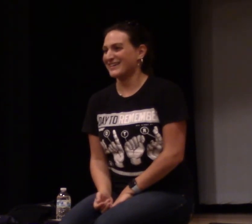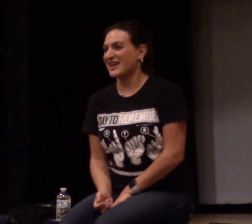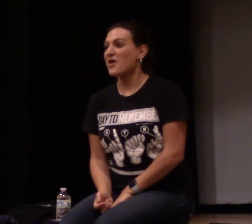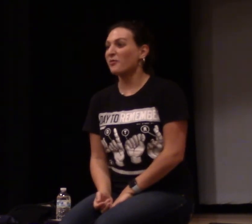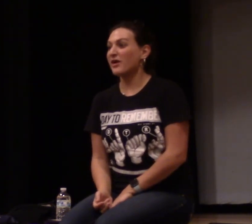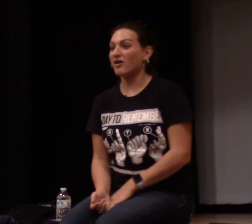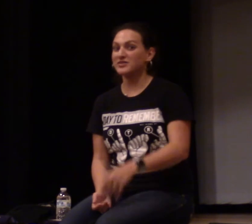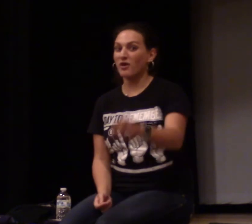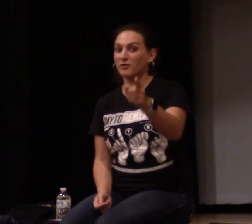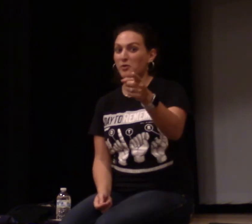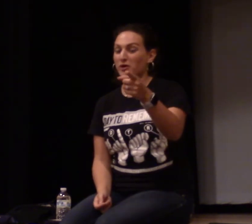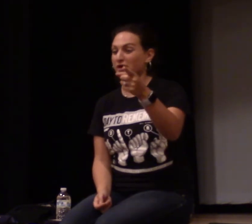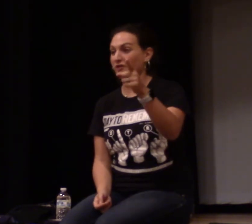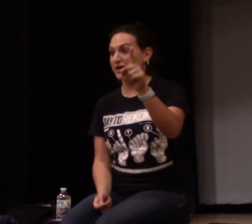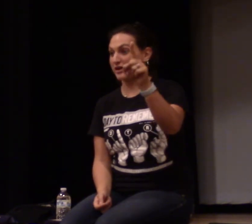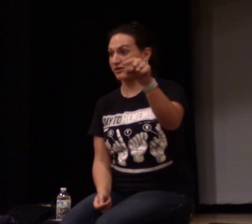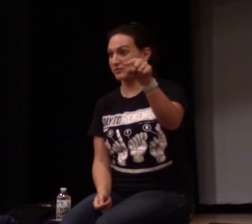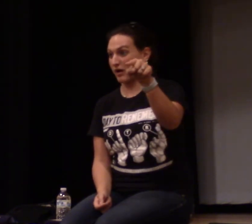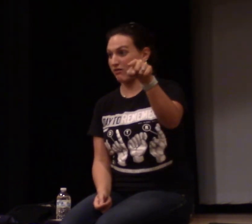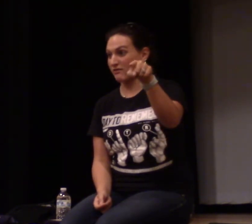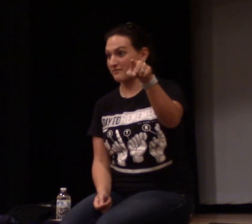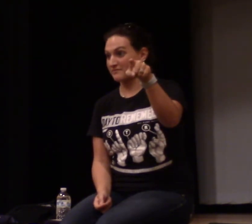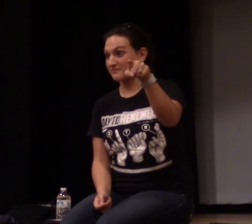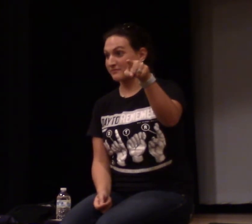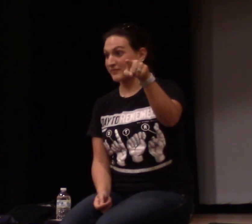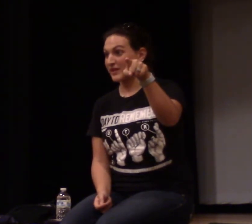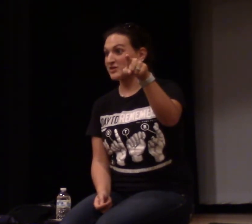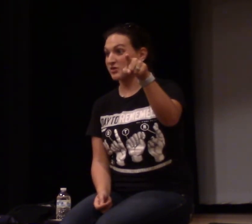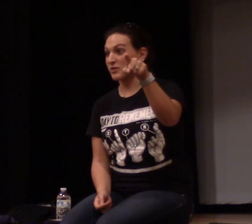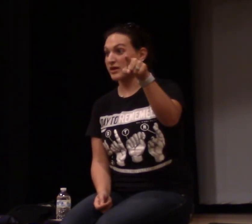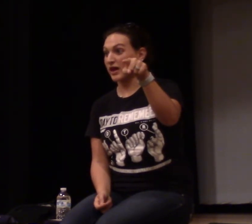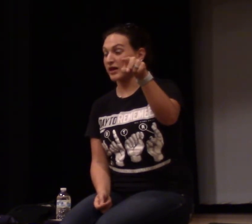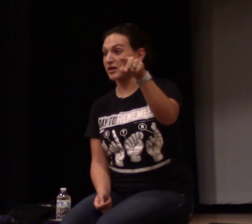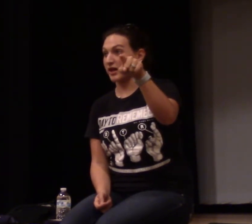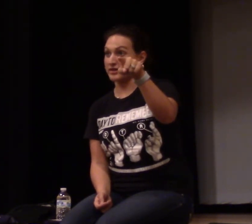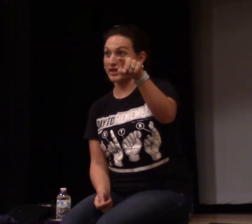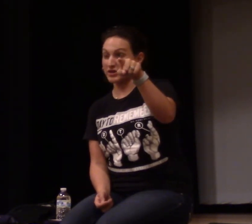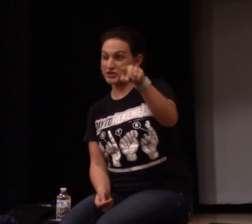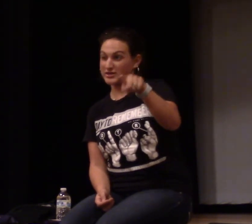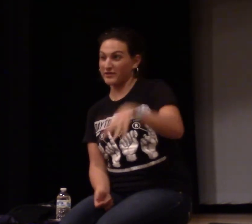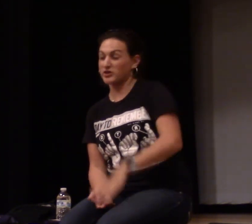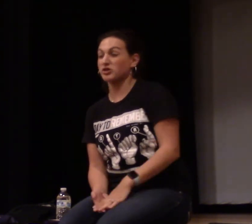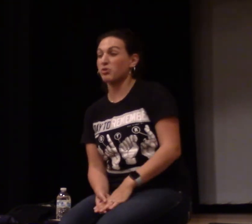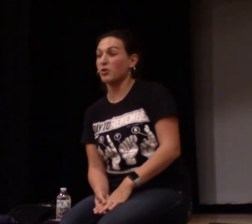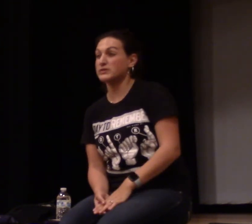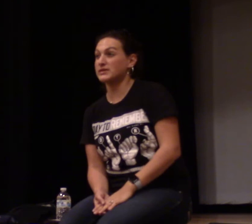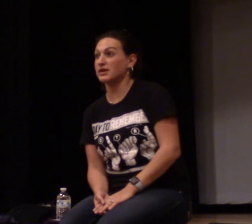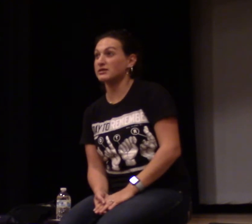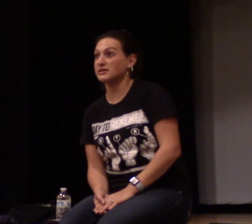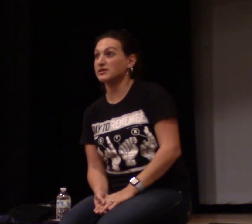We also are recording it right here as well. Okay. So we can, I think she said that she'll post it